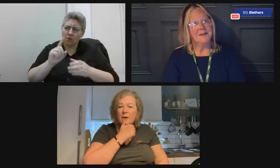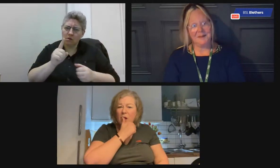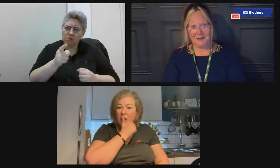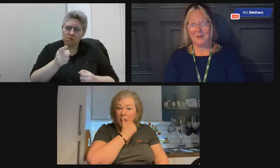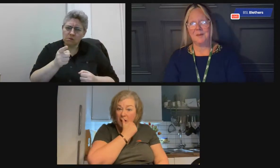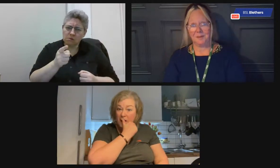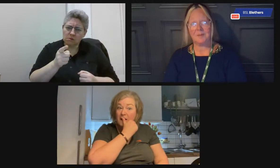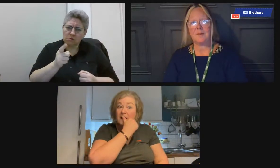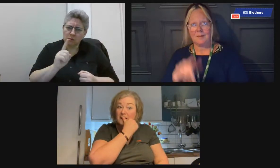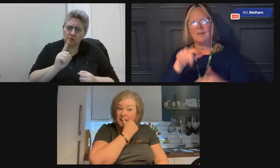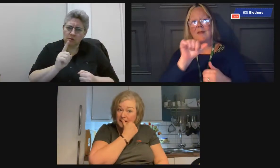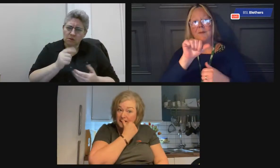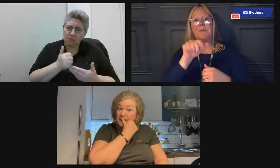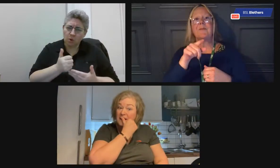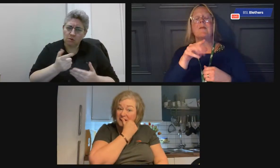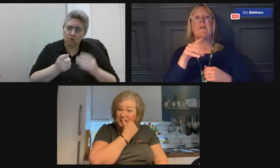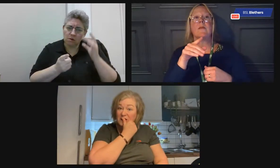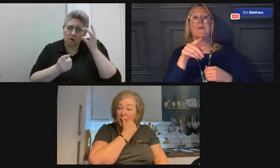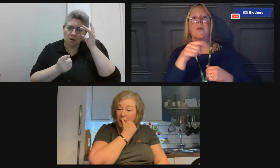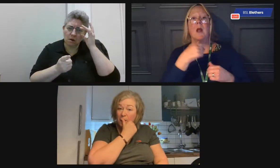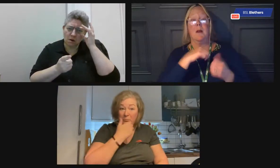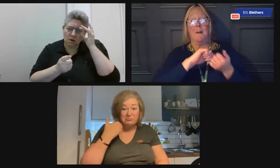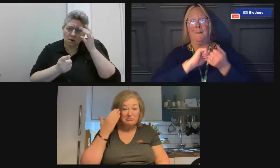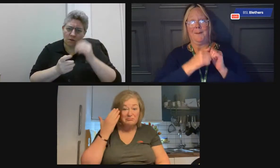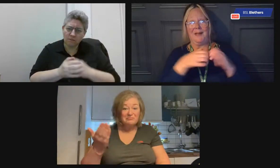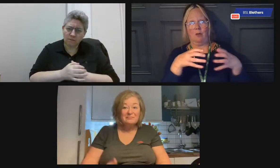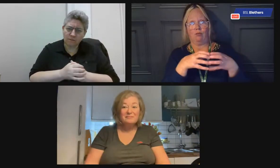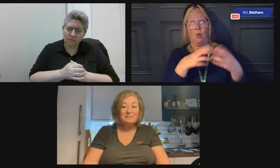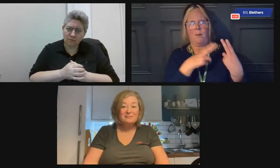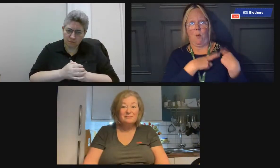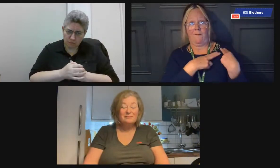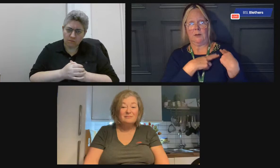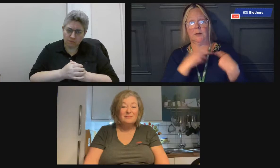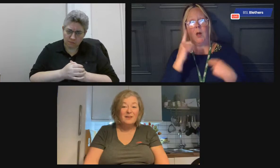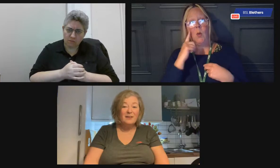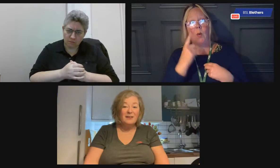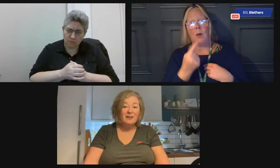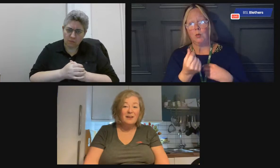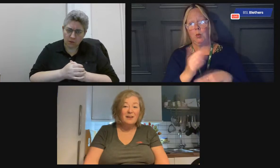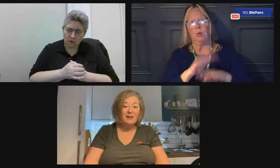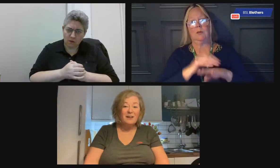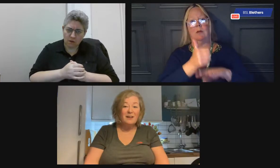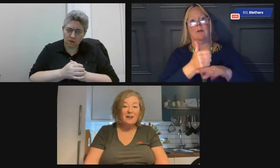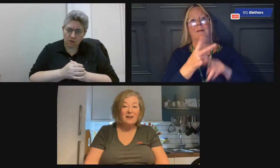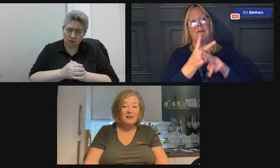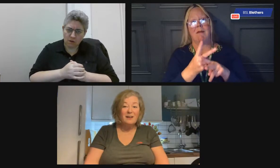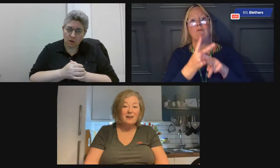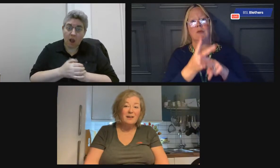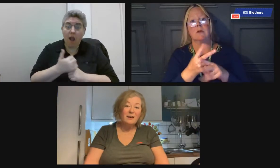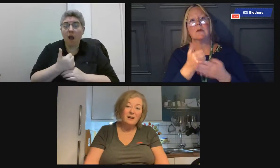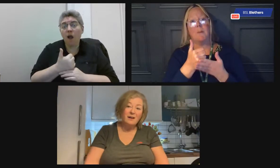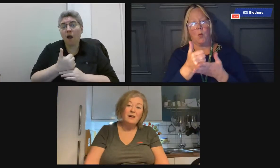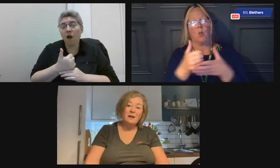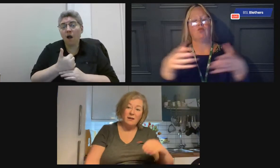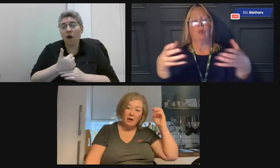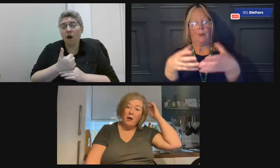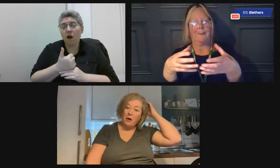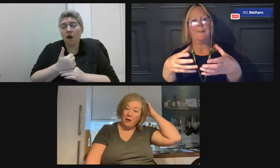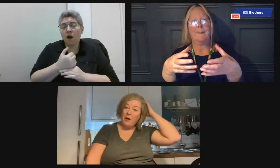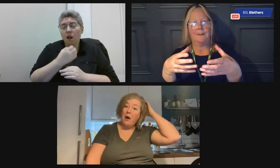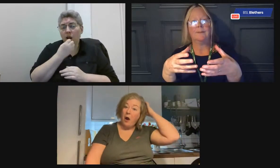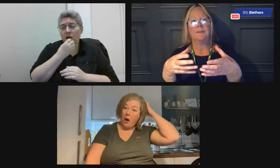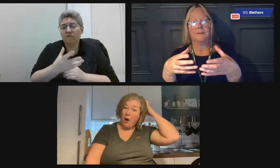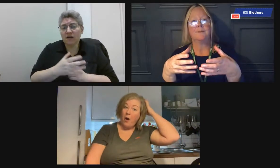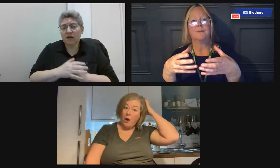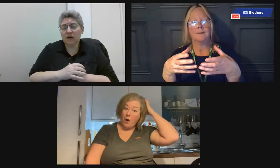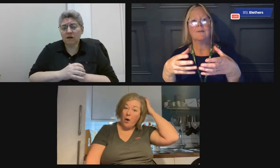who have cared for someone, they can join that group too. Yep, yep. The peer group officer will soon be setting